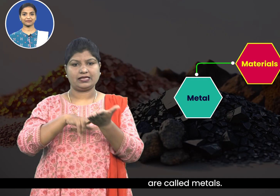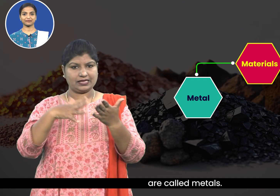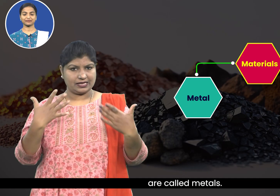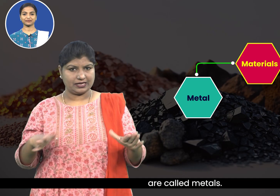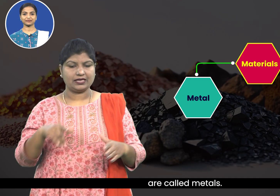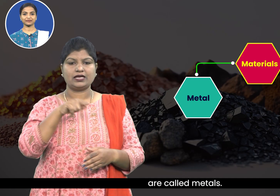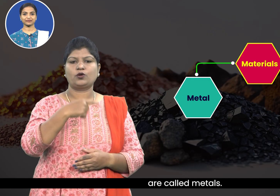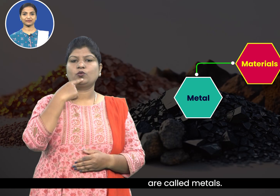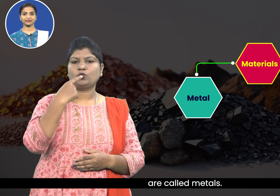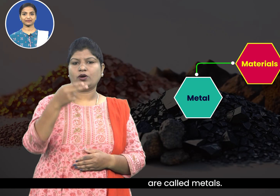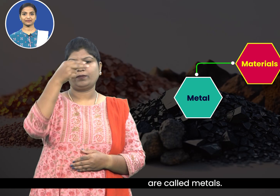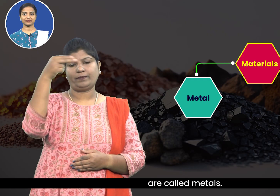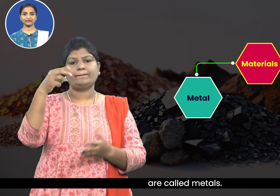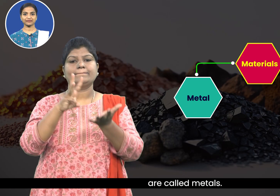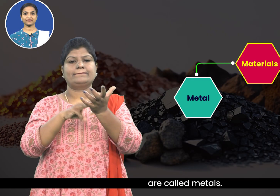metals.